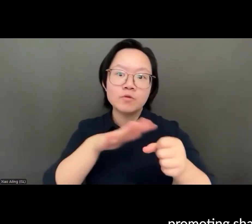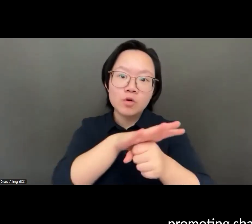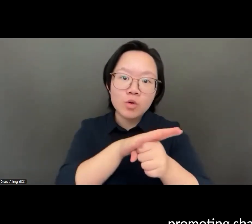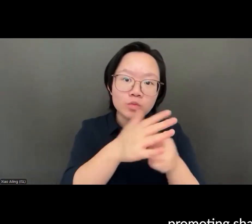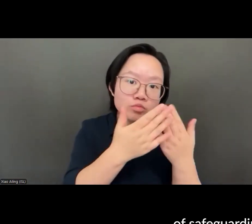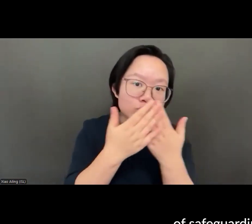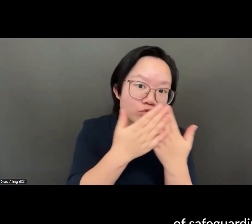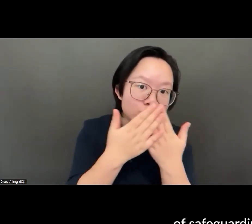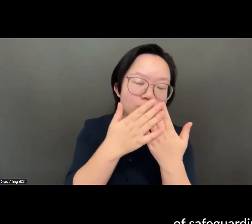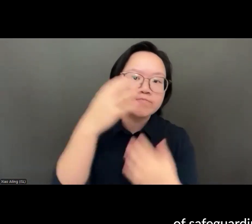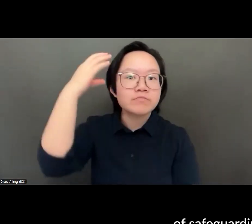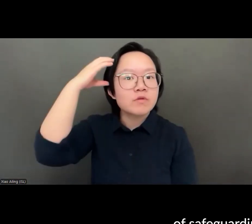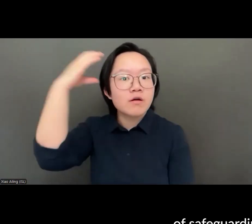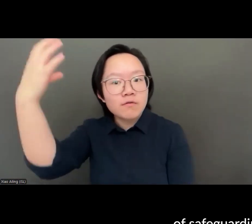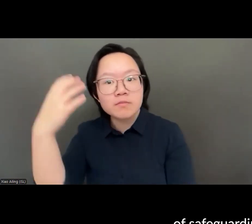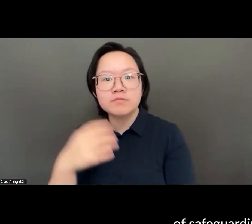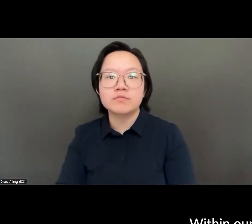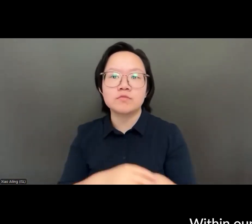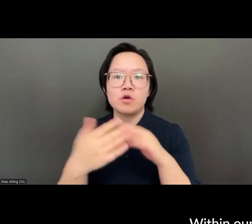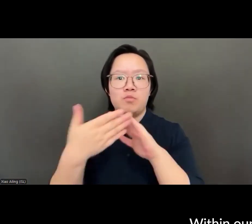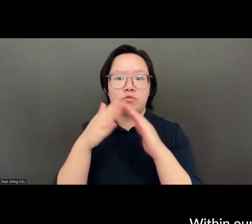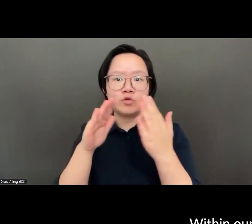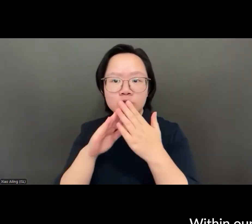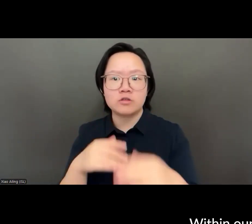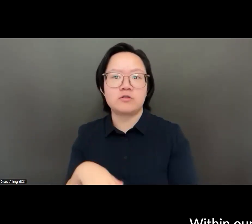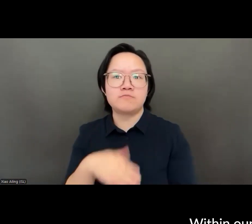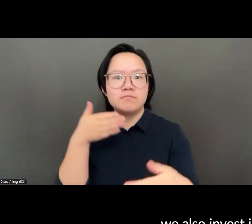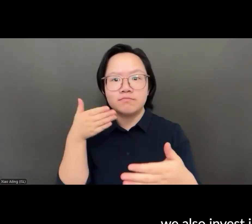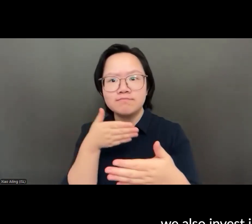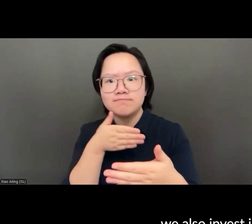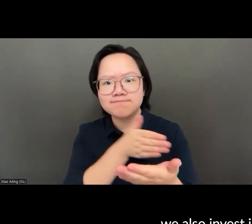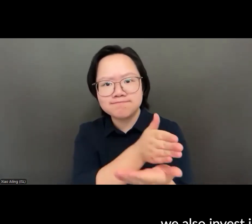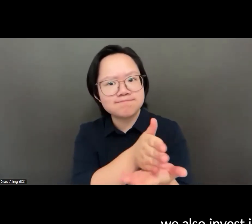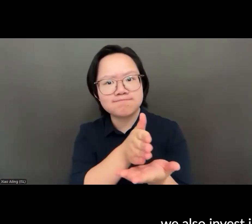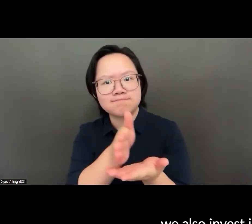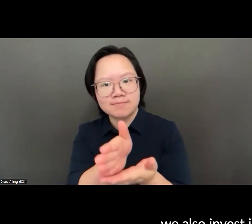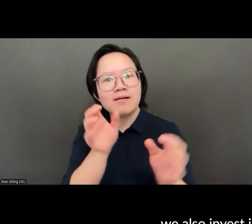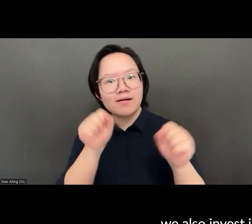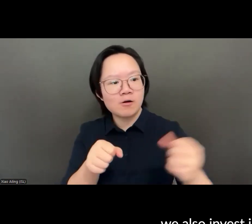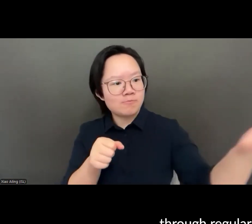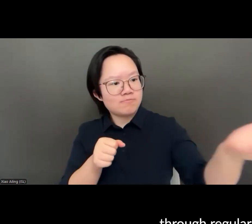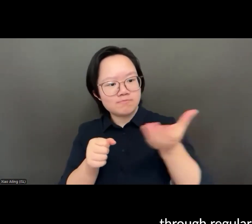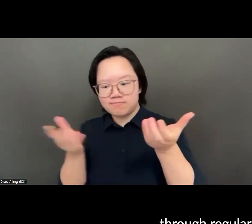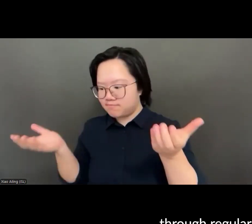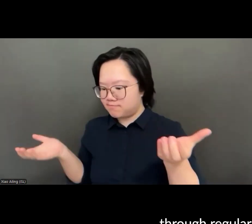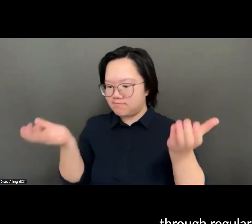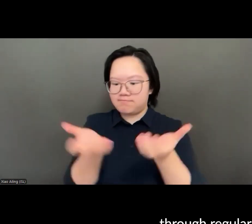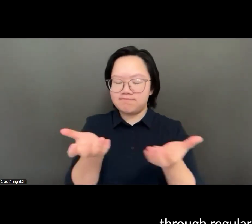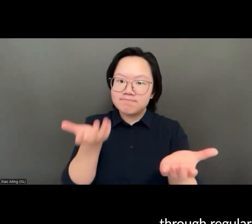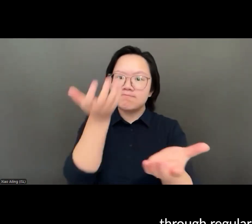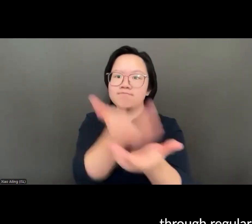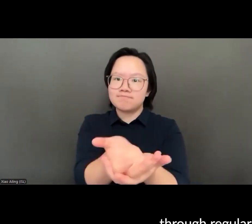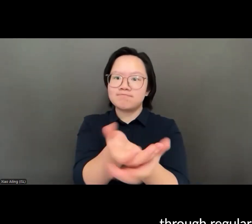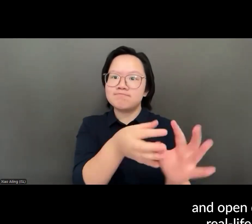shared responsibility of safeguarding and inclusion. Within our organization, we also invest in capacity building through regular